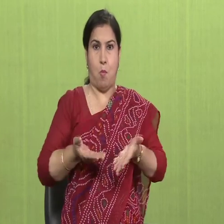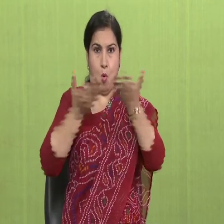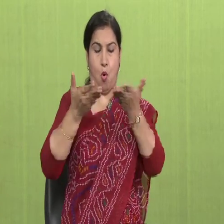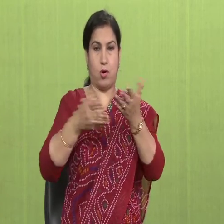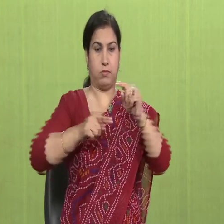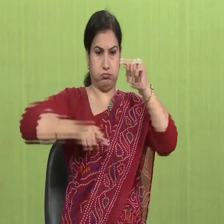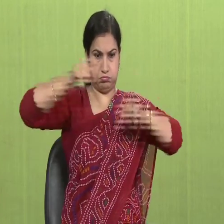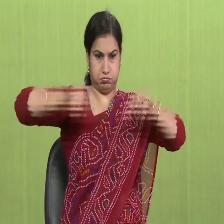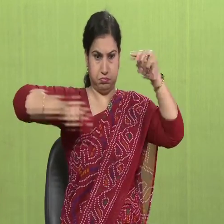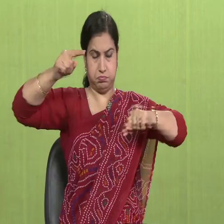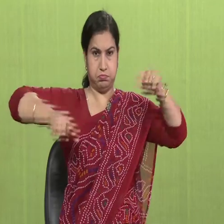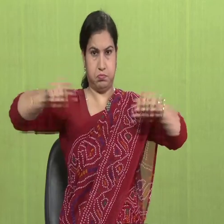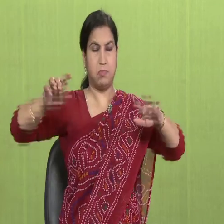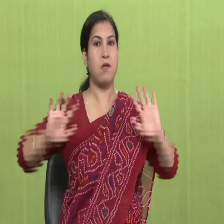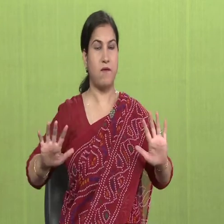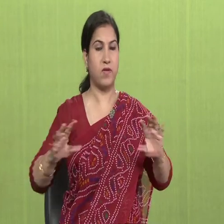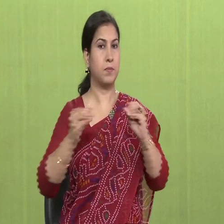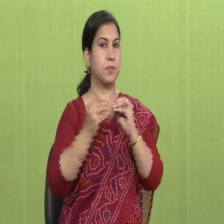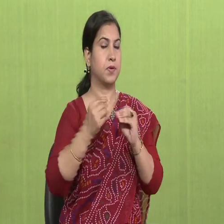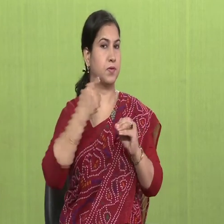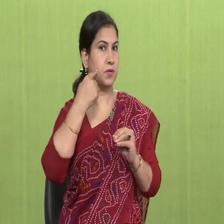and the climate of India,